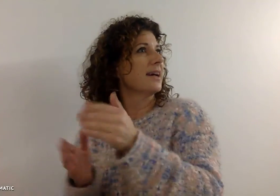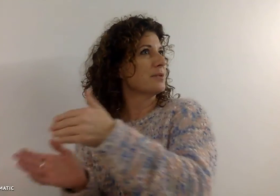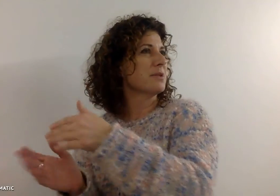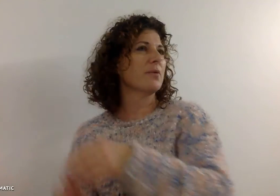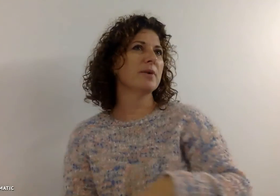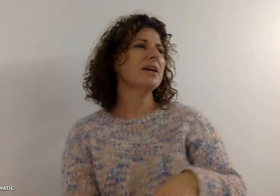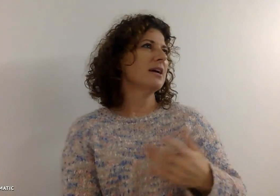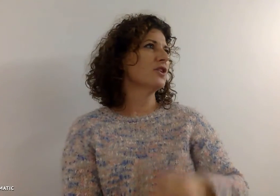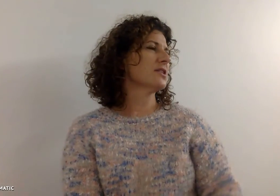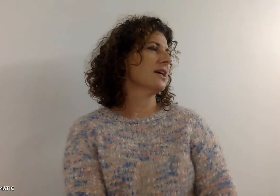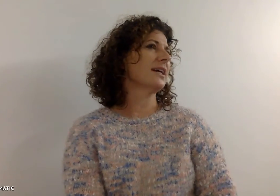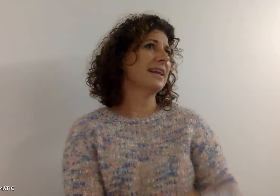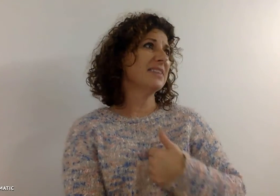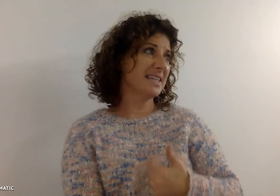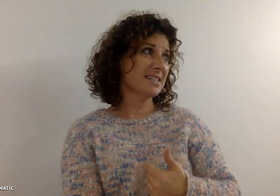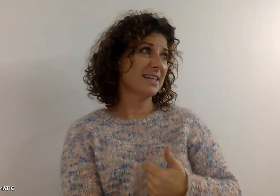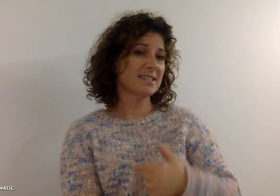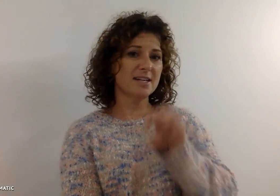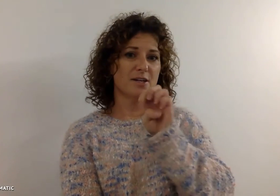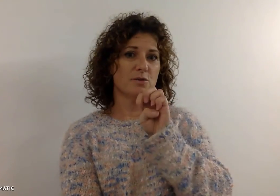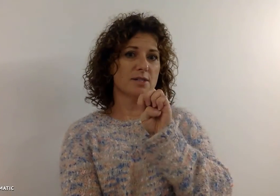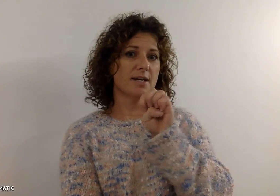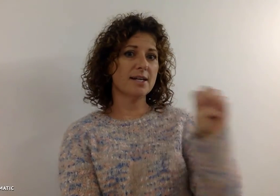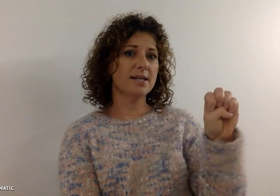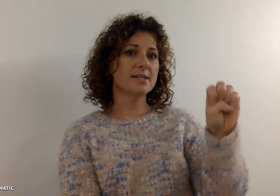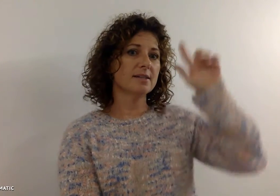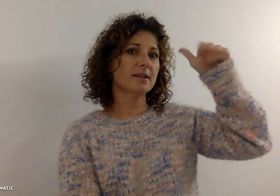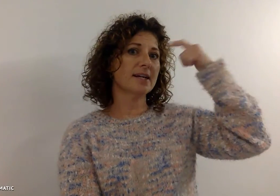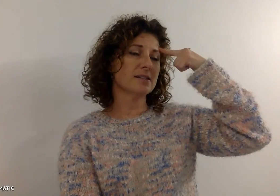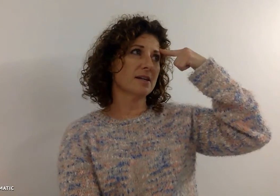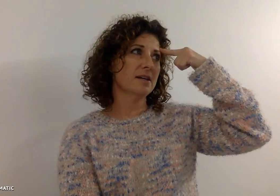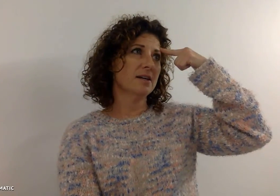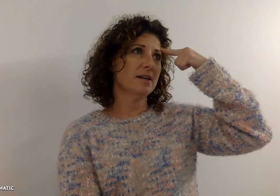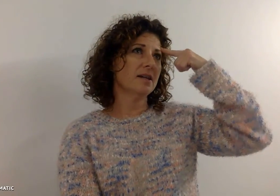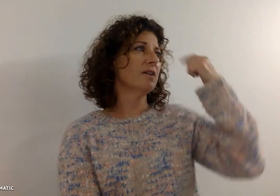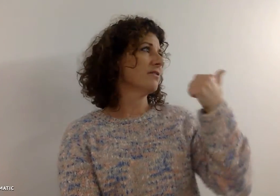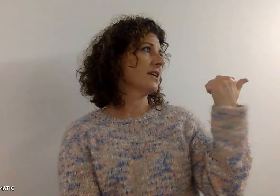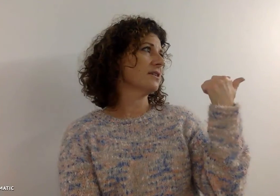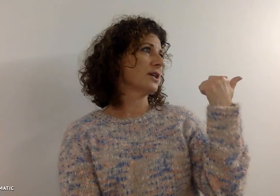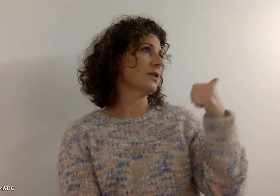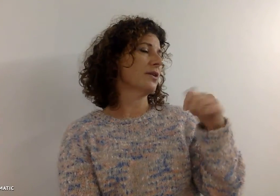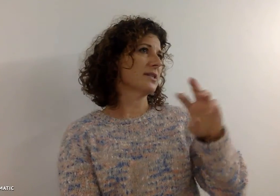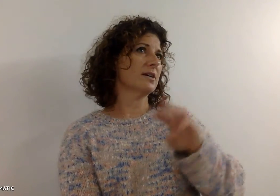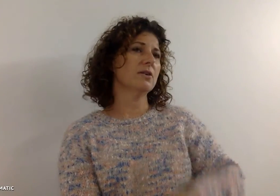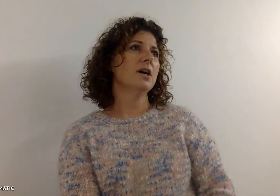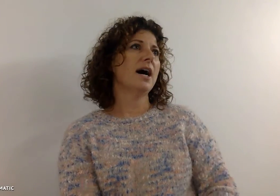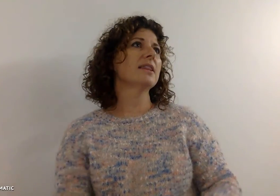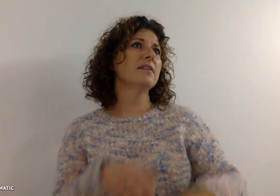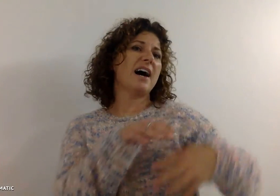happens to be that way. But if you're just saying like I live in East Lansing, you would sign it East Lansing. Even if that direction right now is not, I